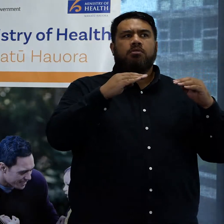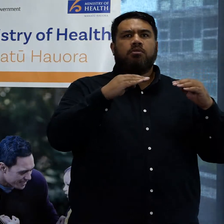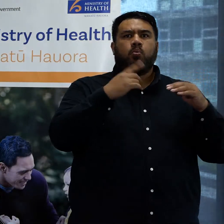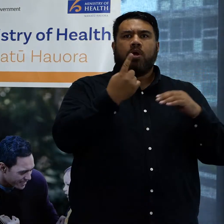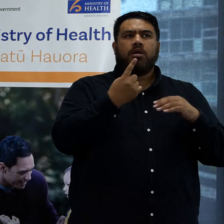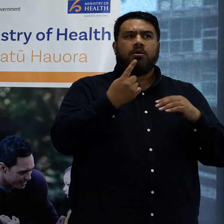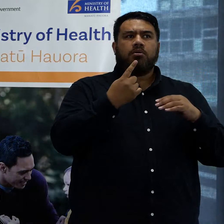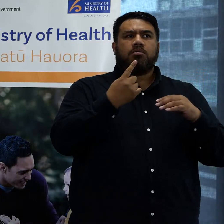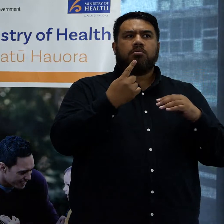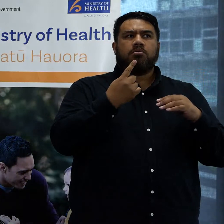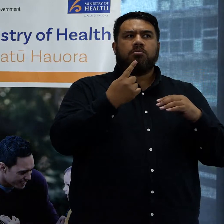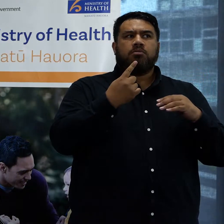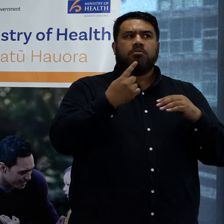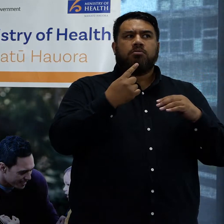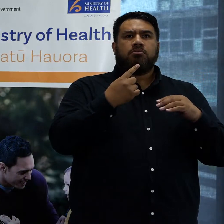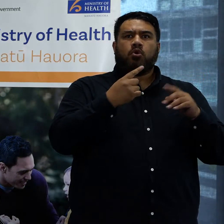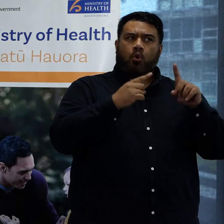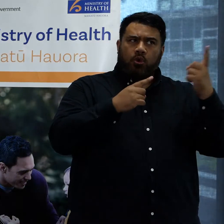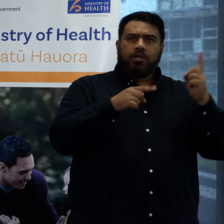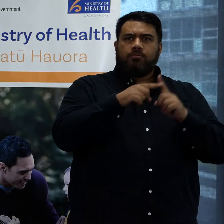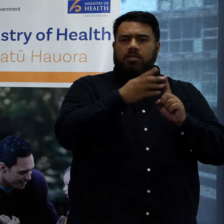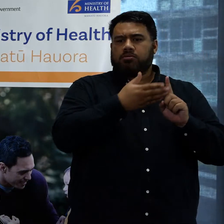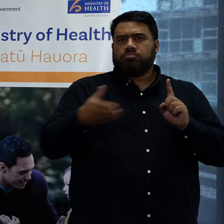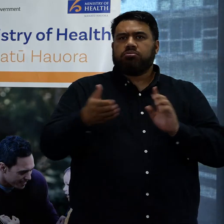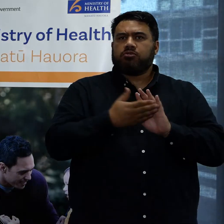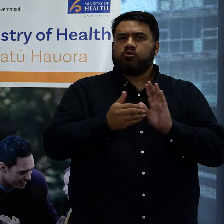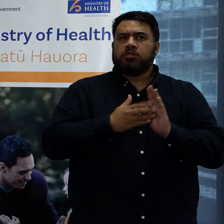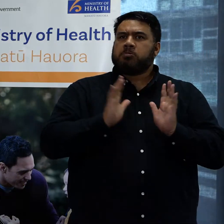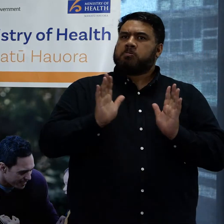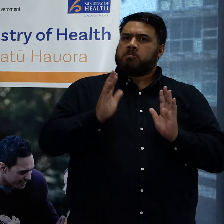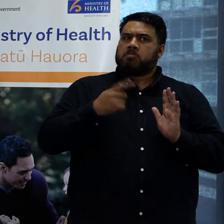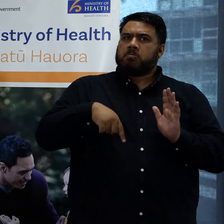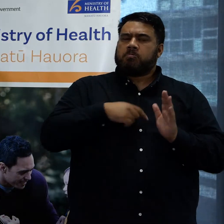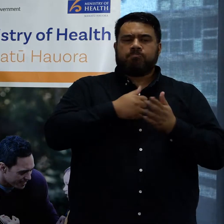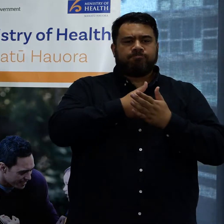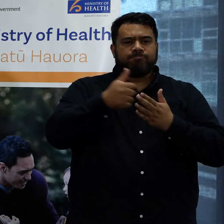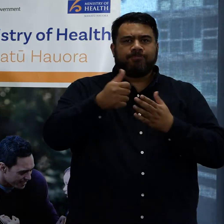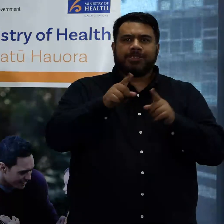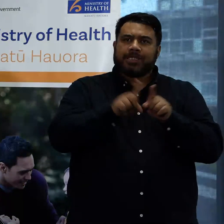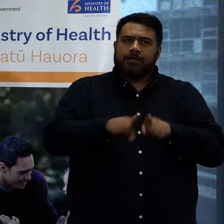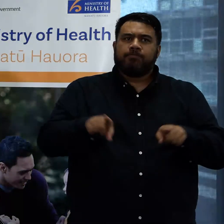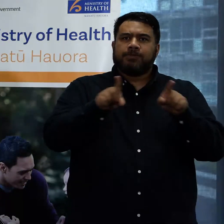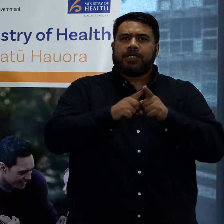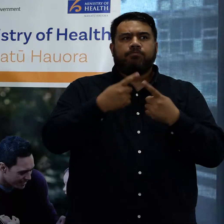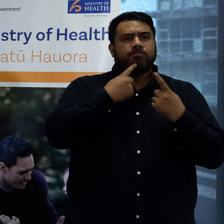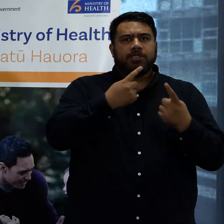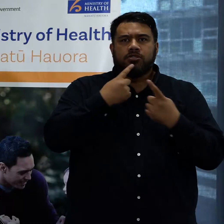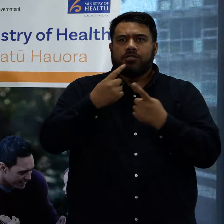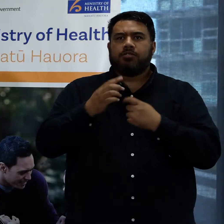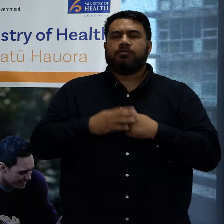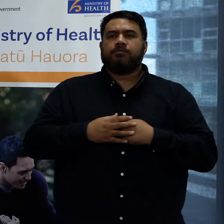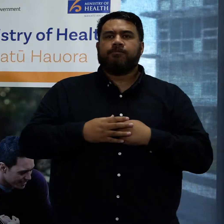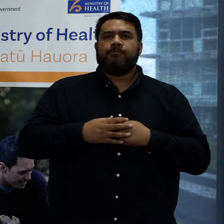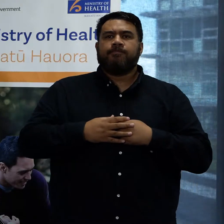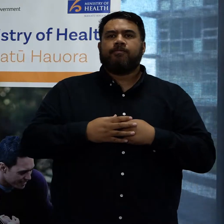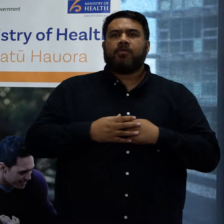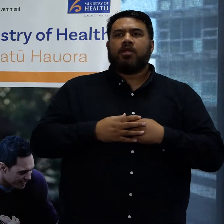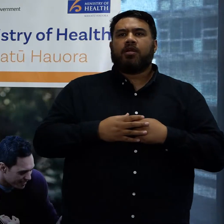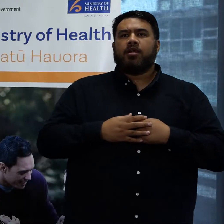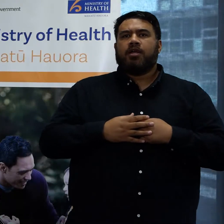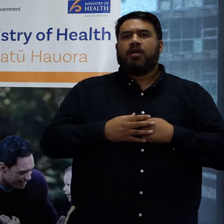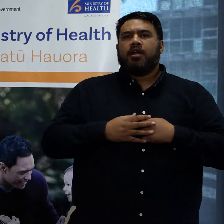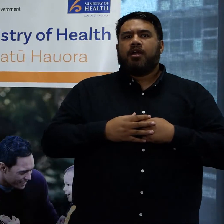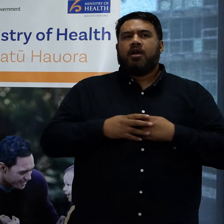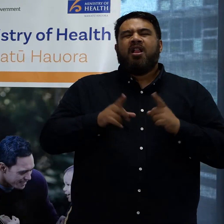level 1, my message has been very consistent about continuing to use, and I should have used different language. I've said masks,